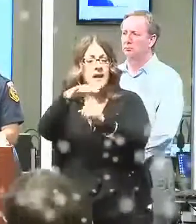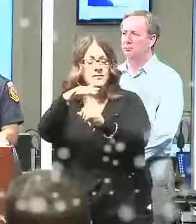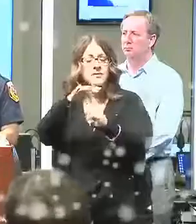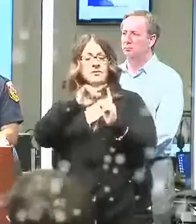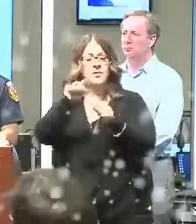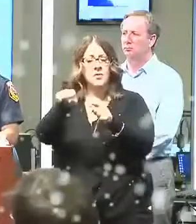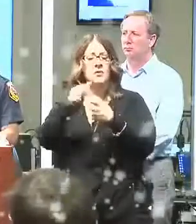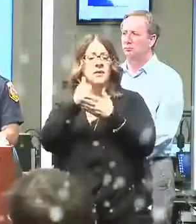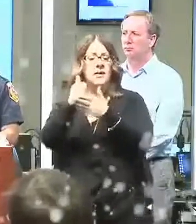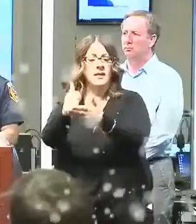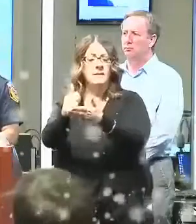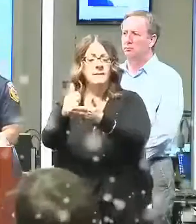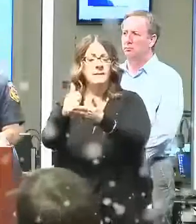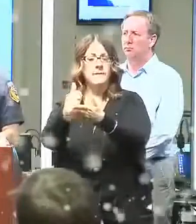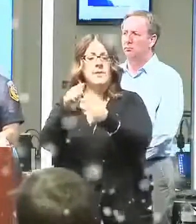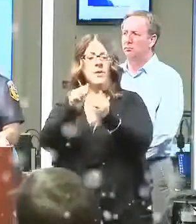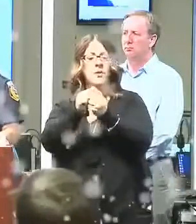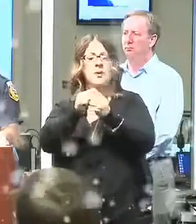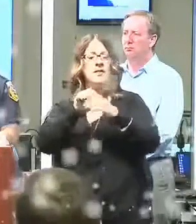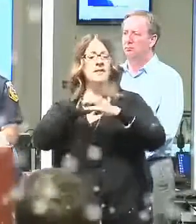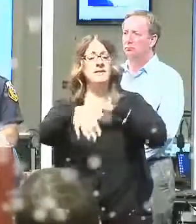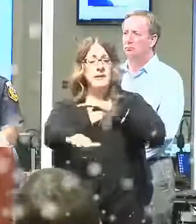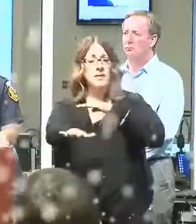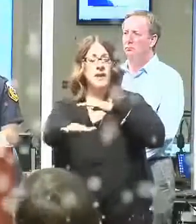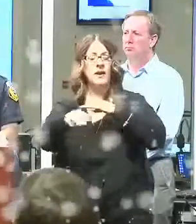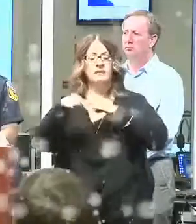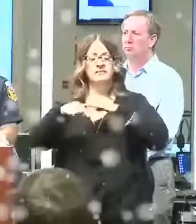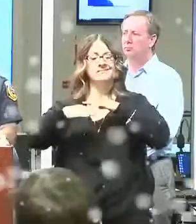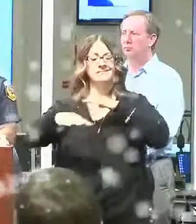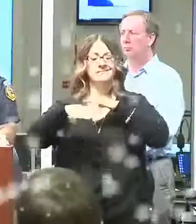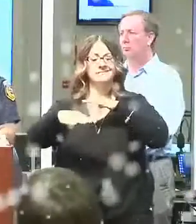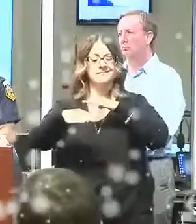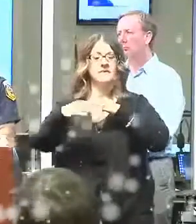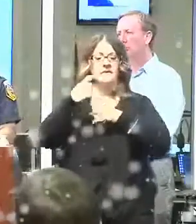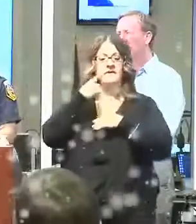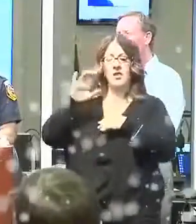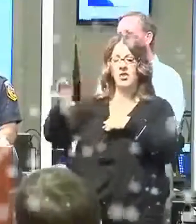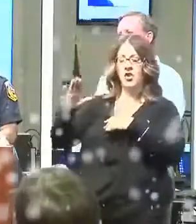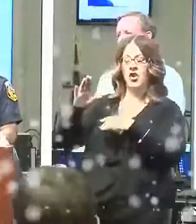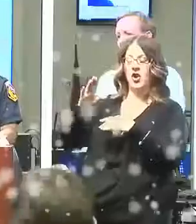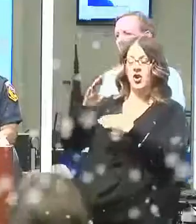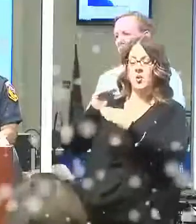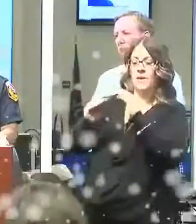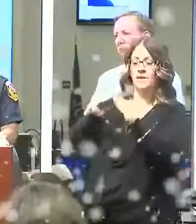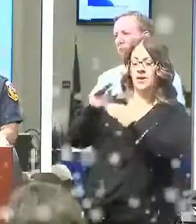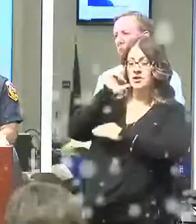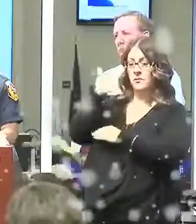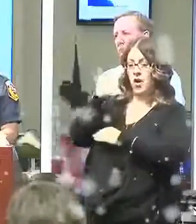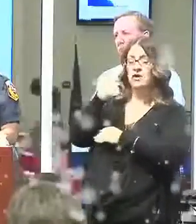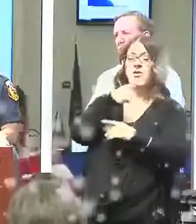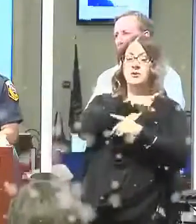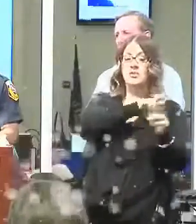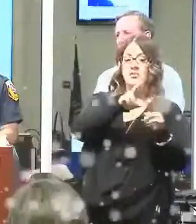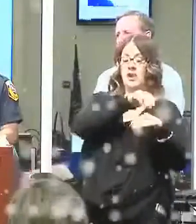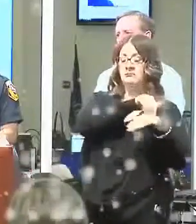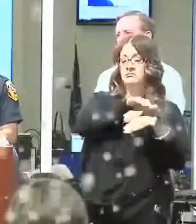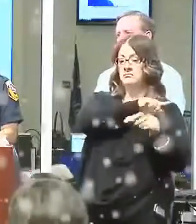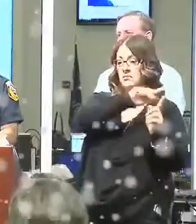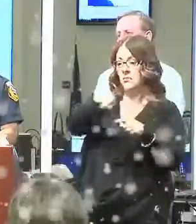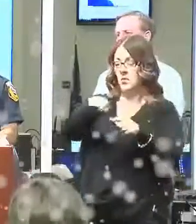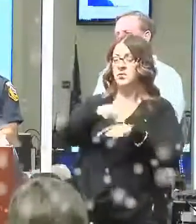assist with the spillway reconstruction activities beginning tomorrow. Those aircraft will also be available for search